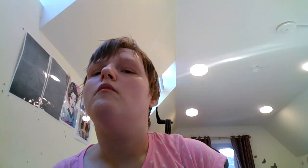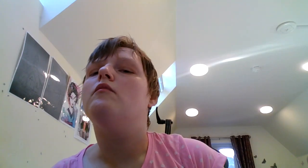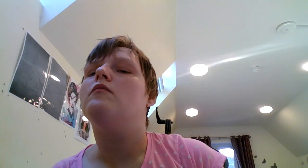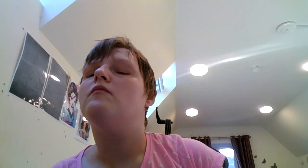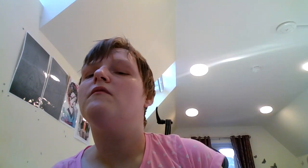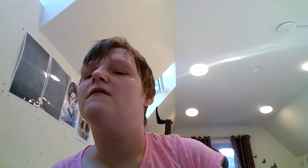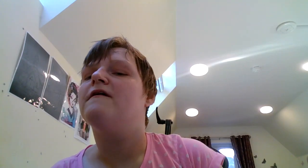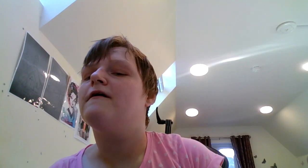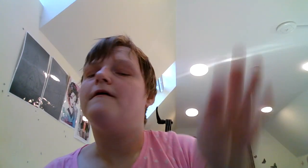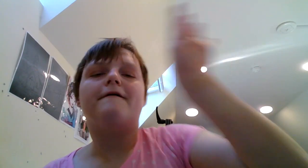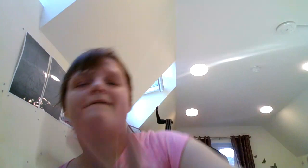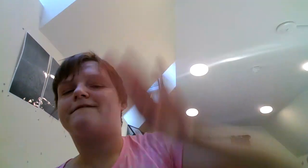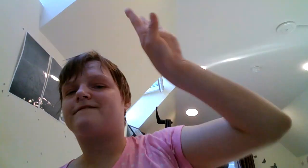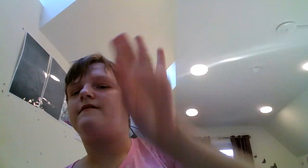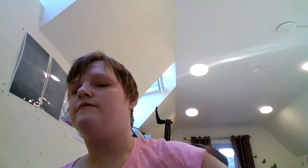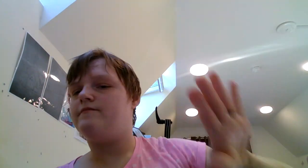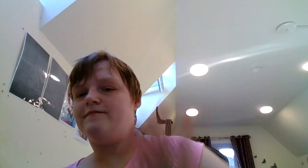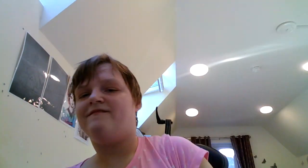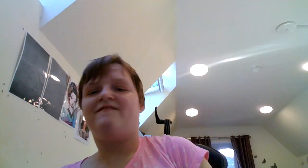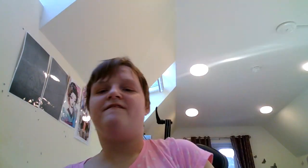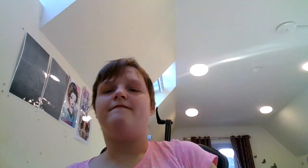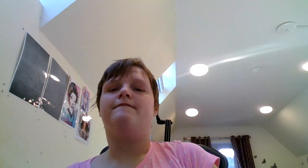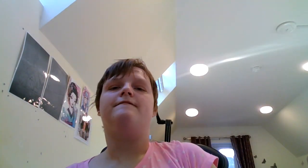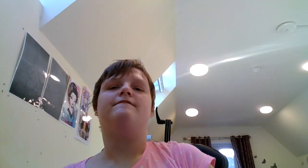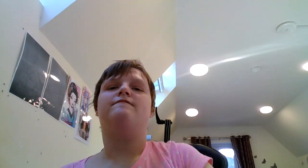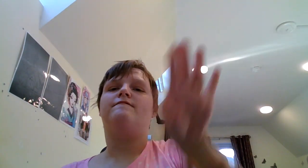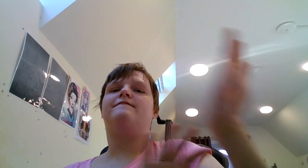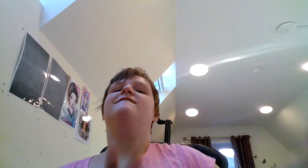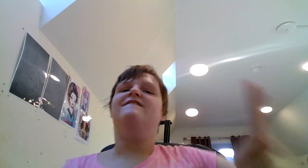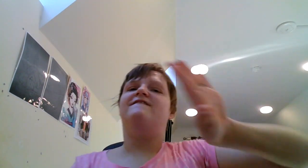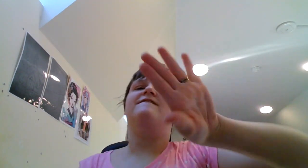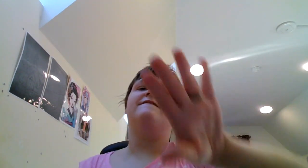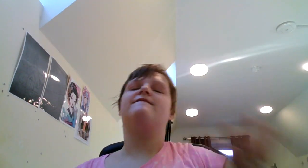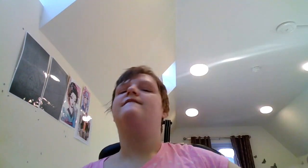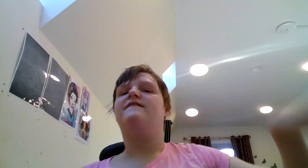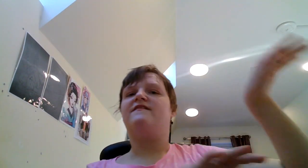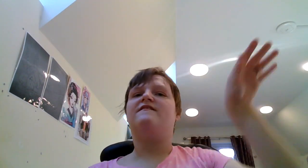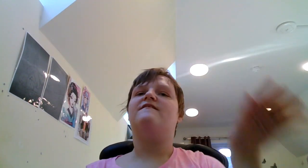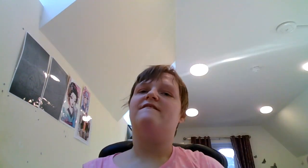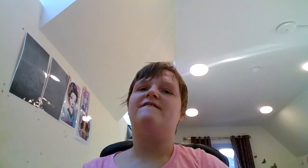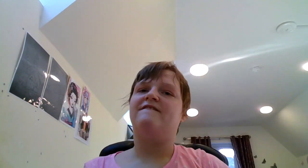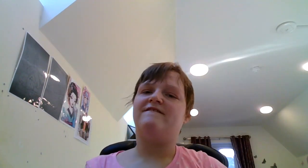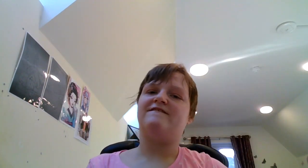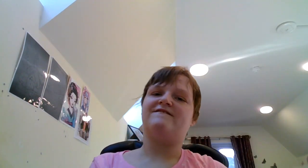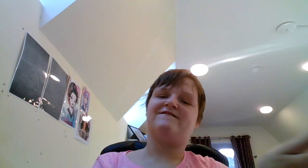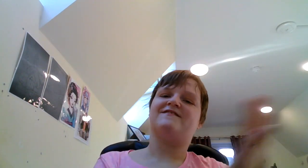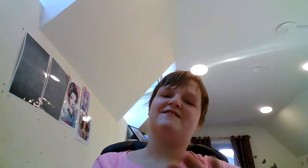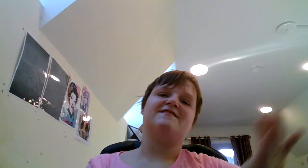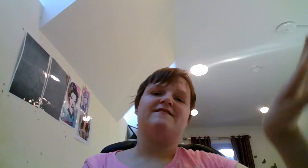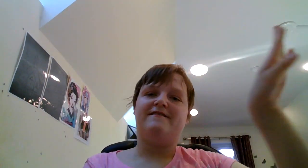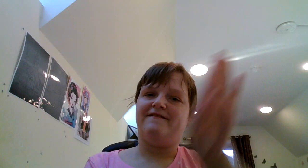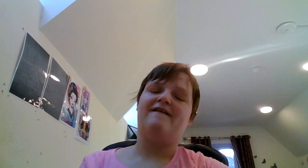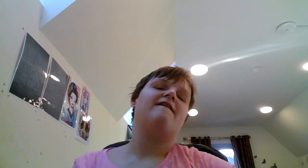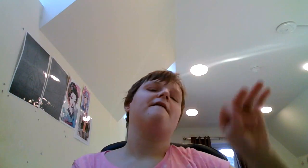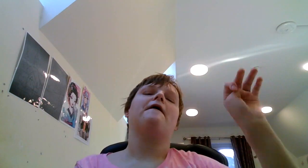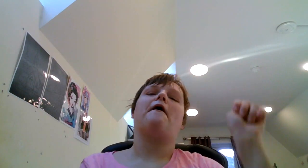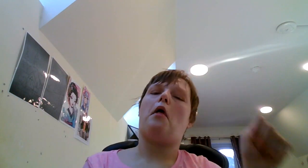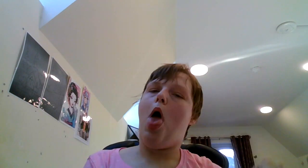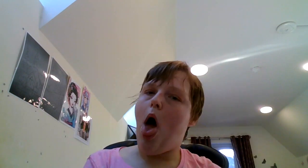Hi everyone, welcome back to my channel Teresa Jackson, the cerebral palsy sketch artist.